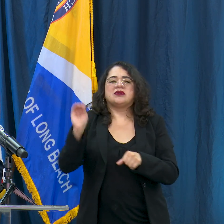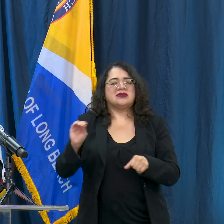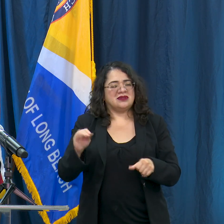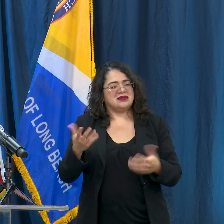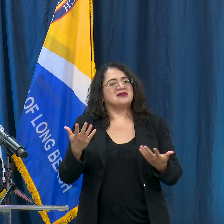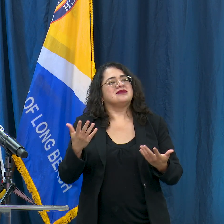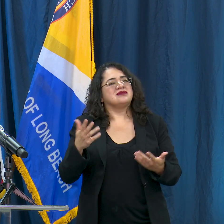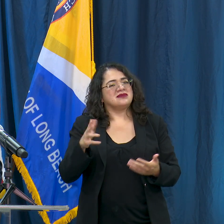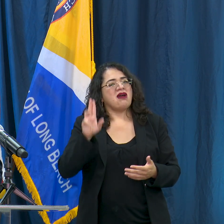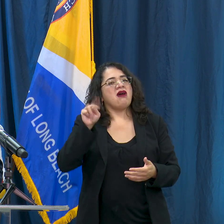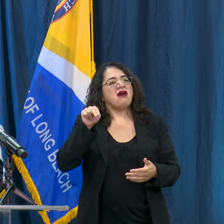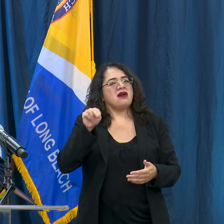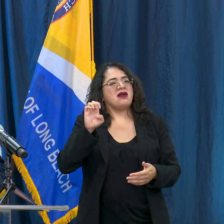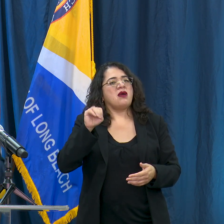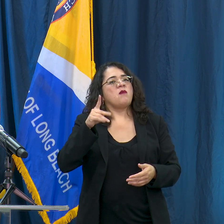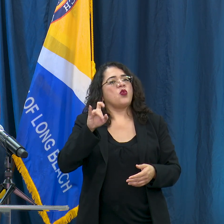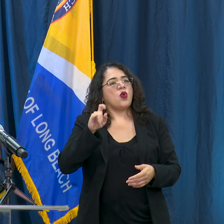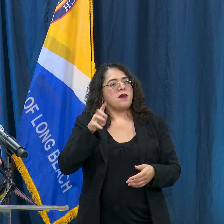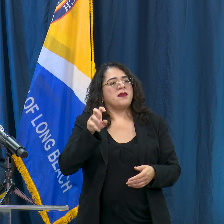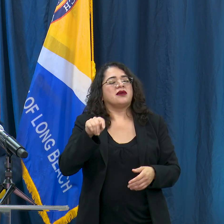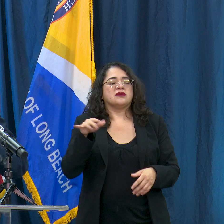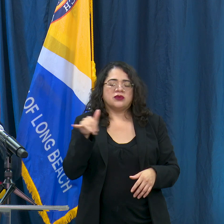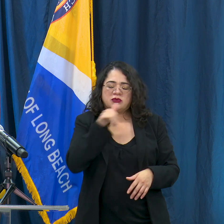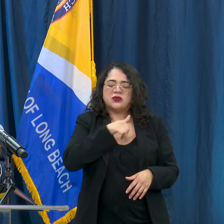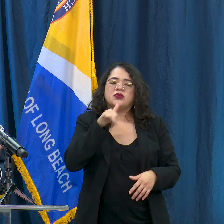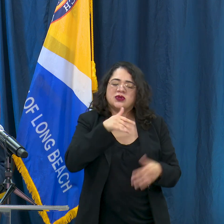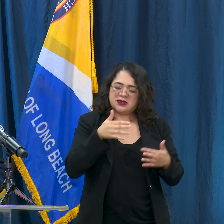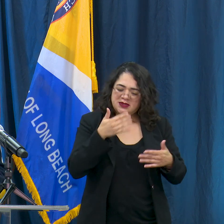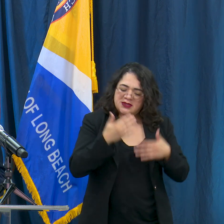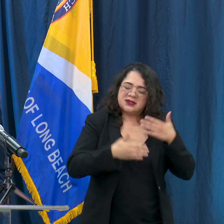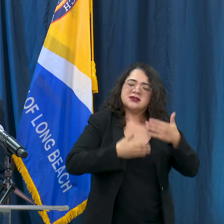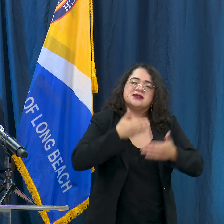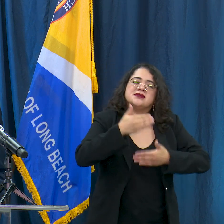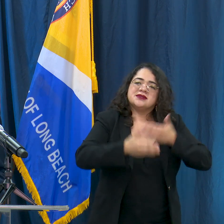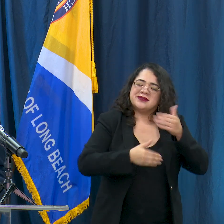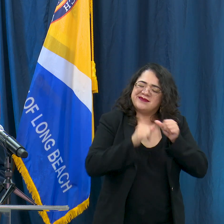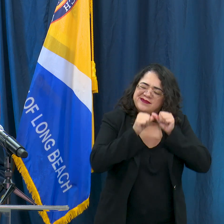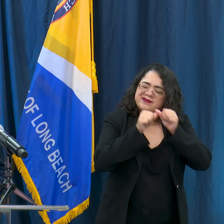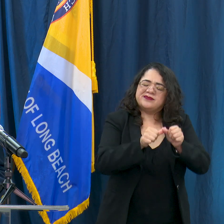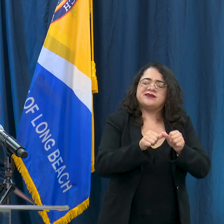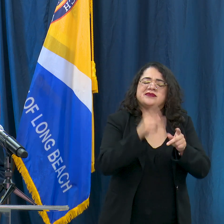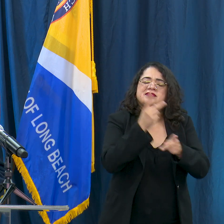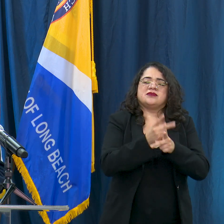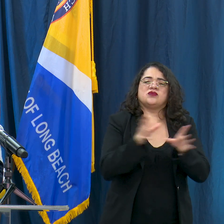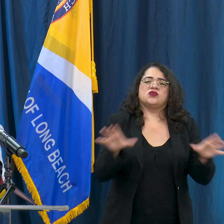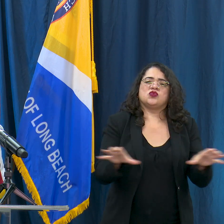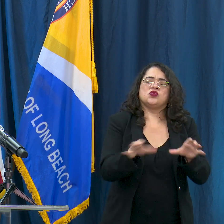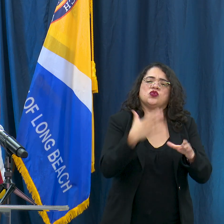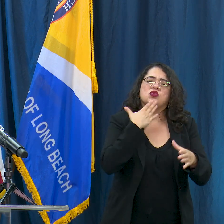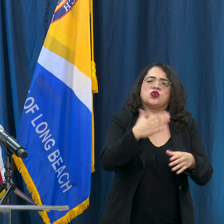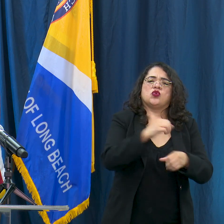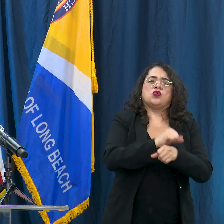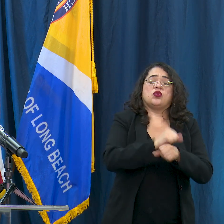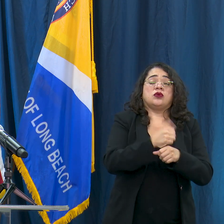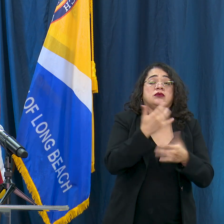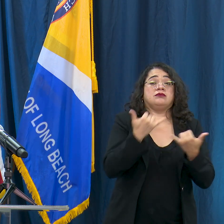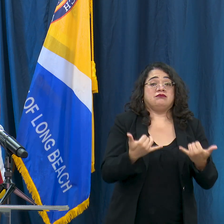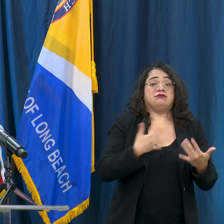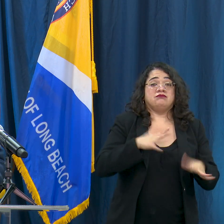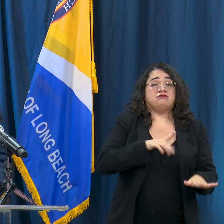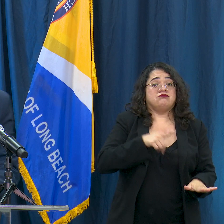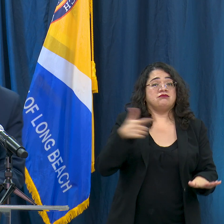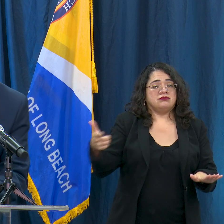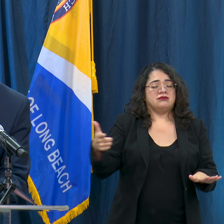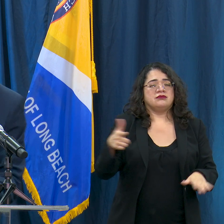and year ahead. So let's continue. Let's do the good work. And I want to turn it over to our Director of the Health Department,